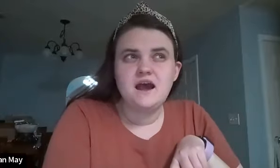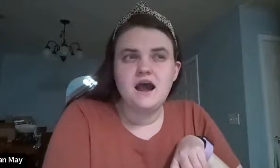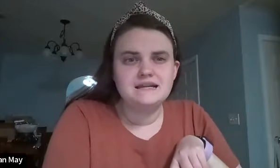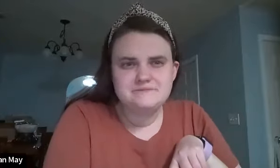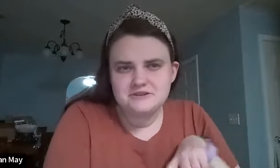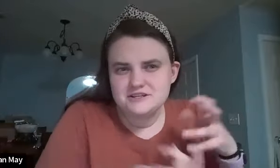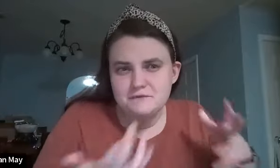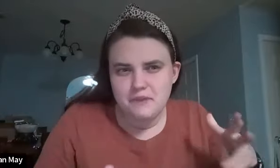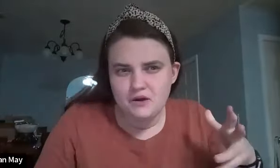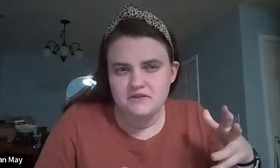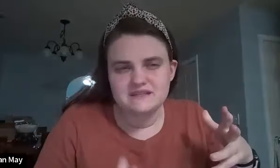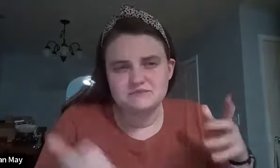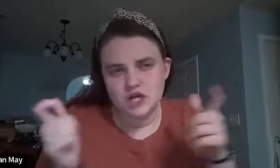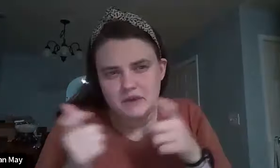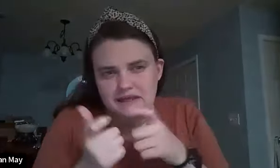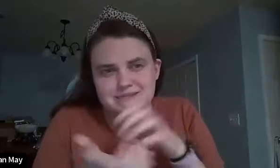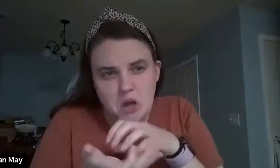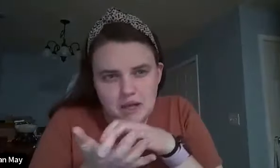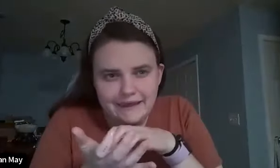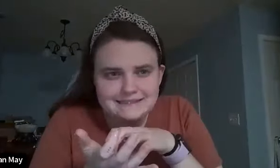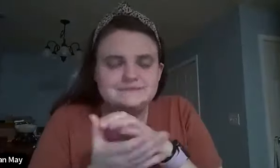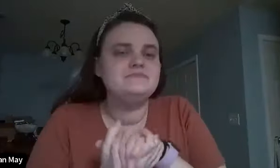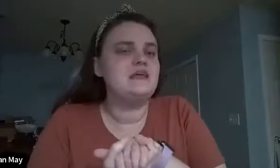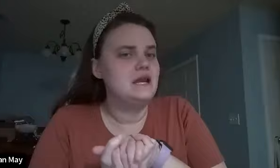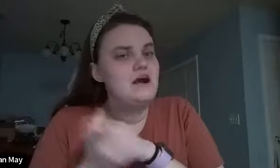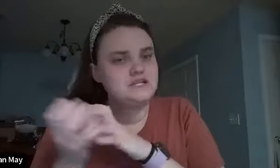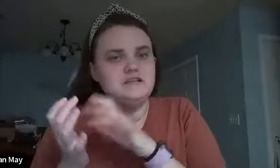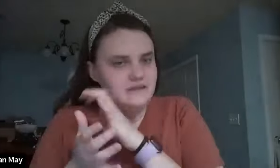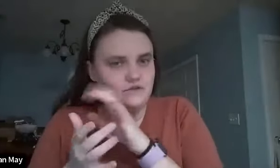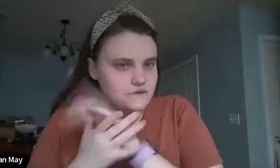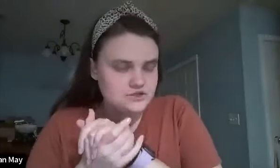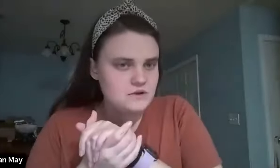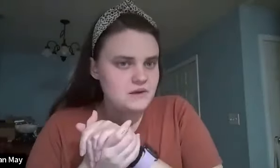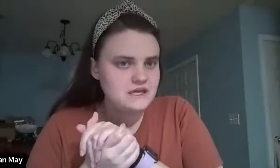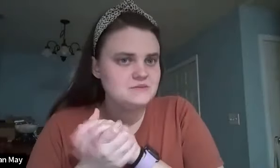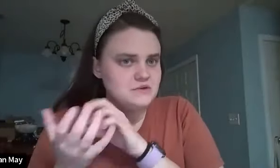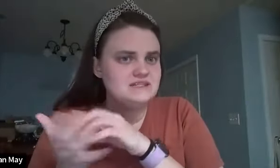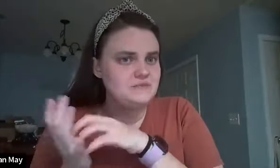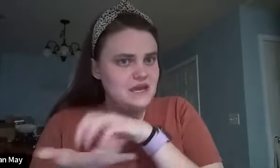I typically use it for both, unless I'm talking about like small cupcakes. Then I'll actually like either finger spell cupcakes, but most of the time they catch